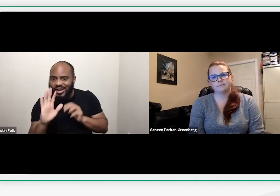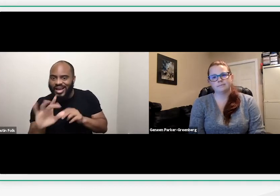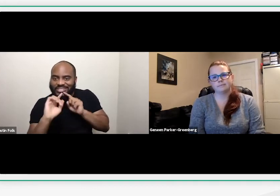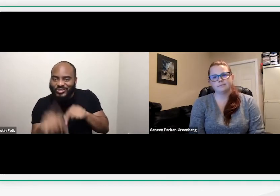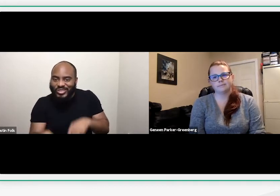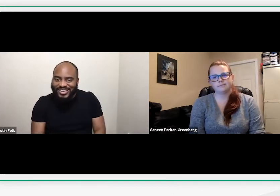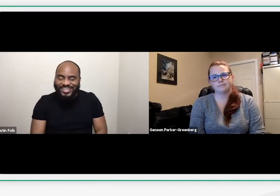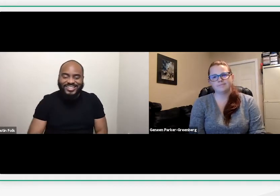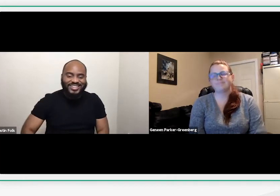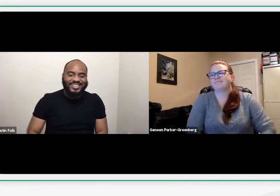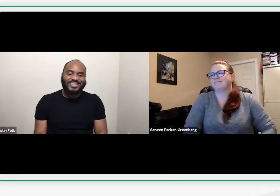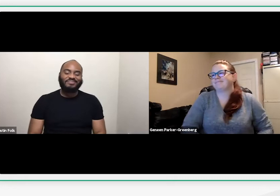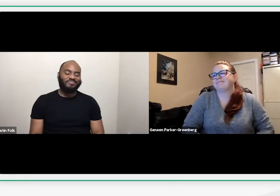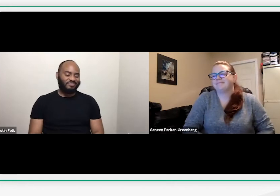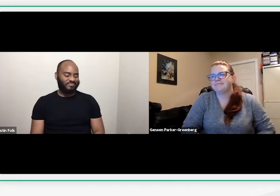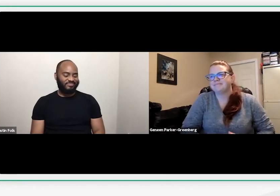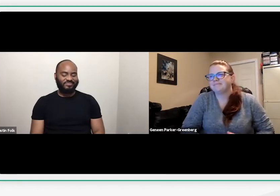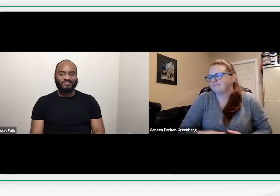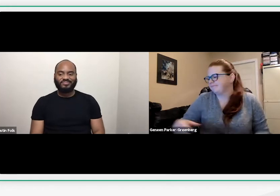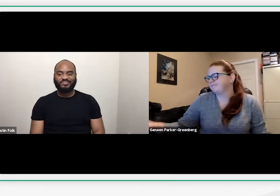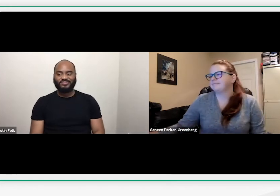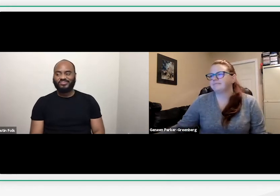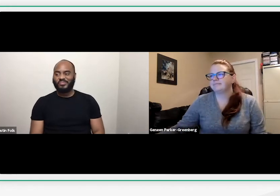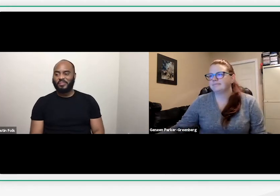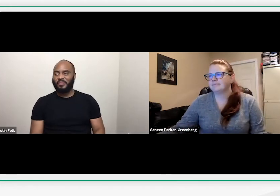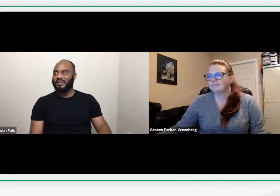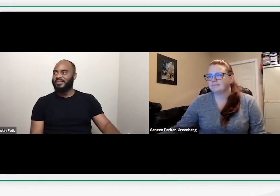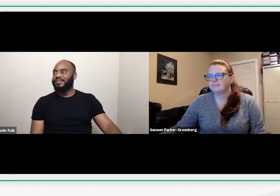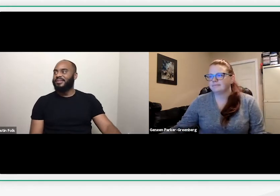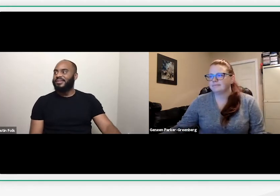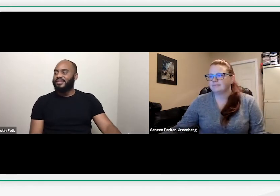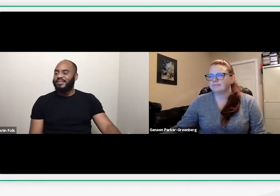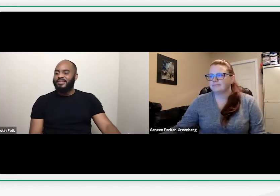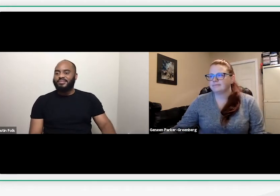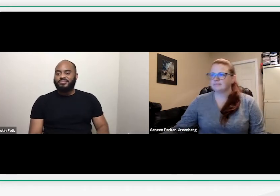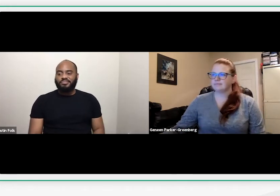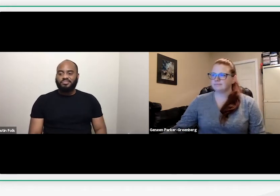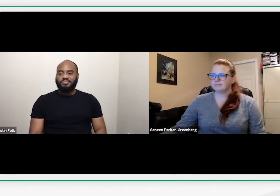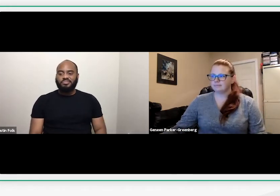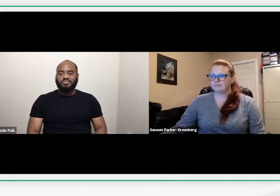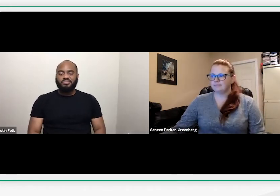do? Well, we'll respond right after your responses first.